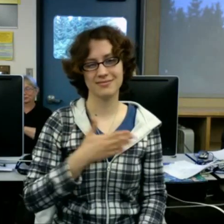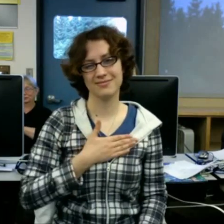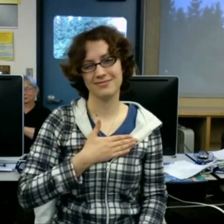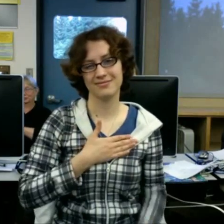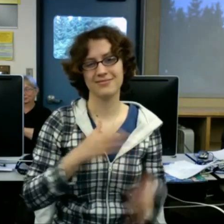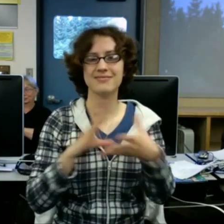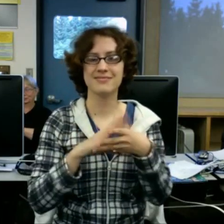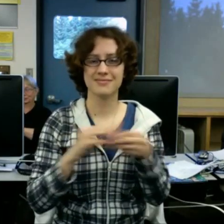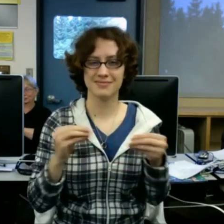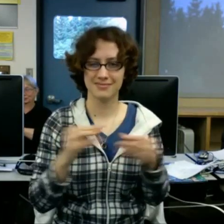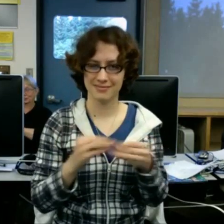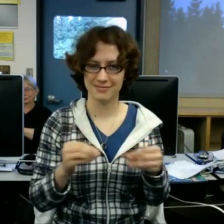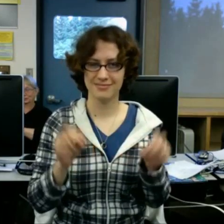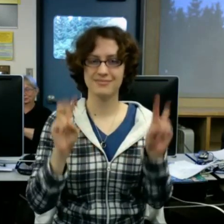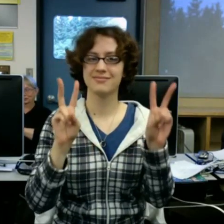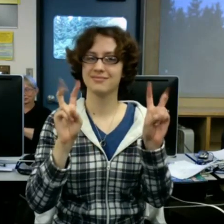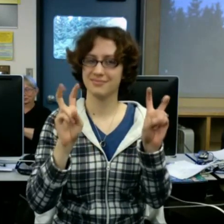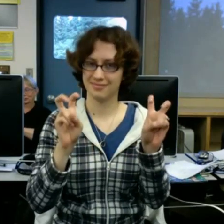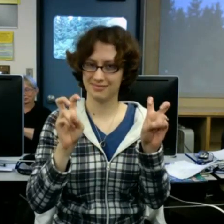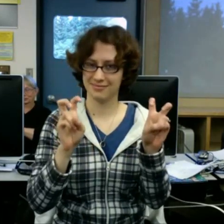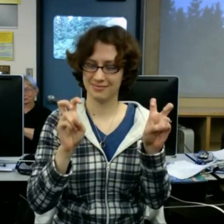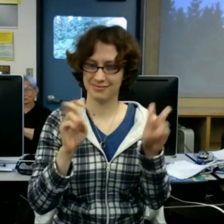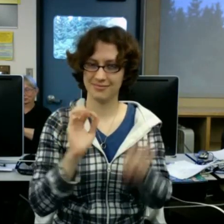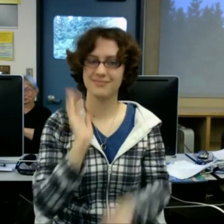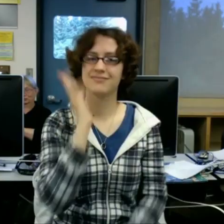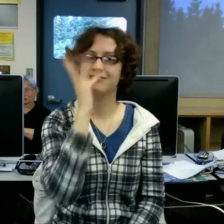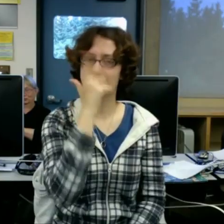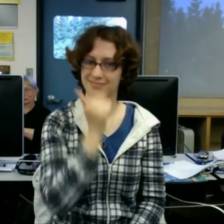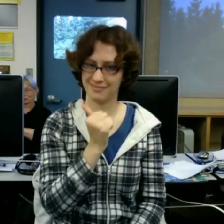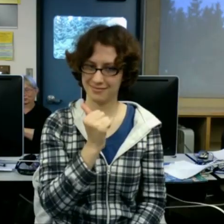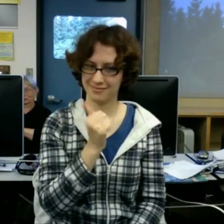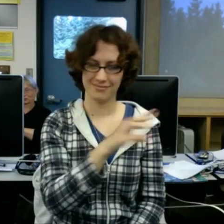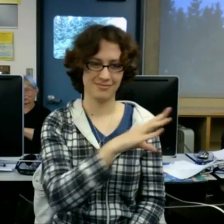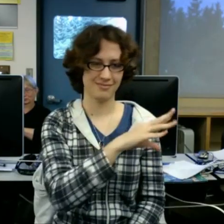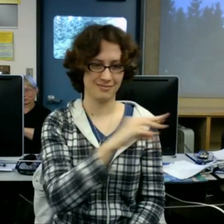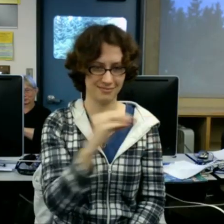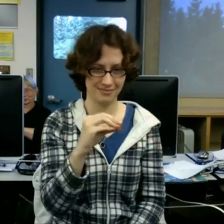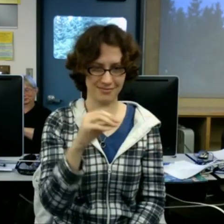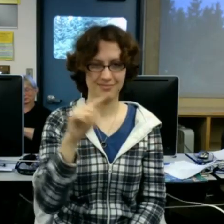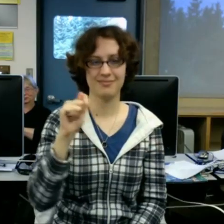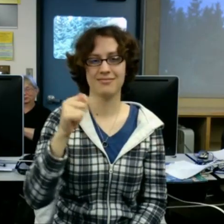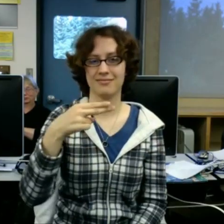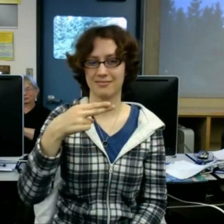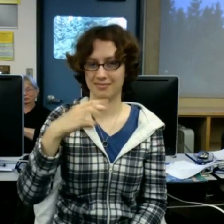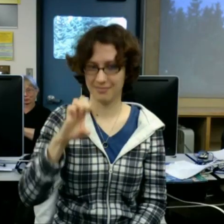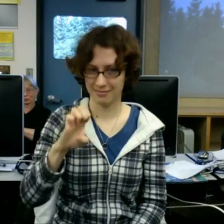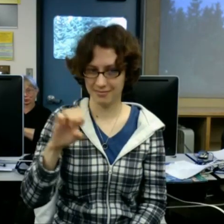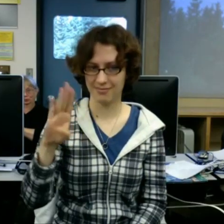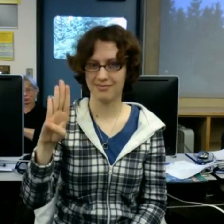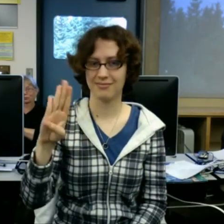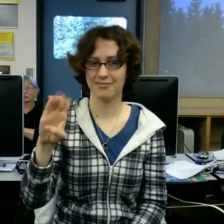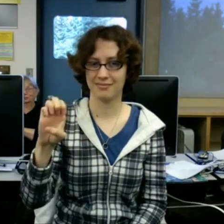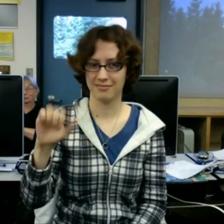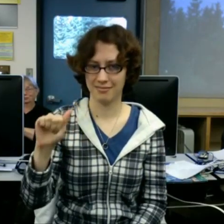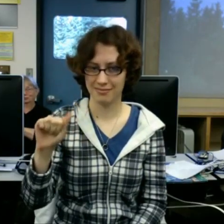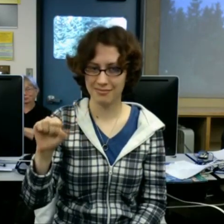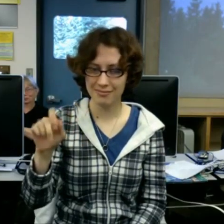My story's called Beauty and the Beast.